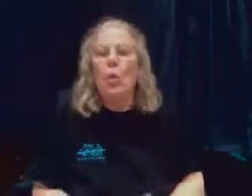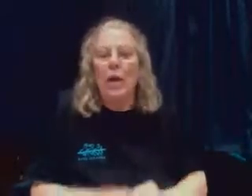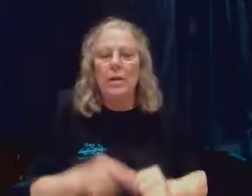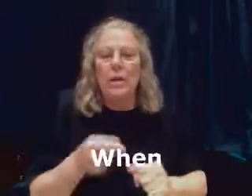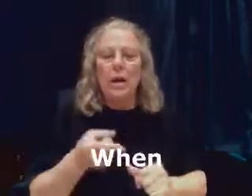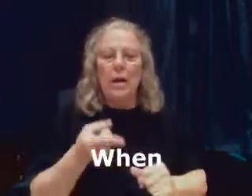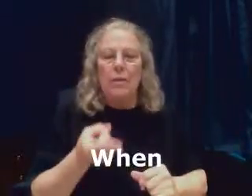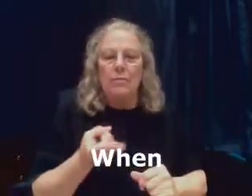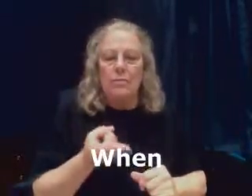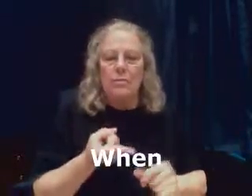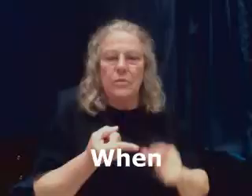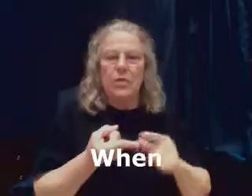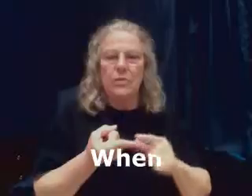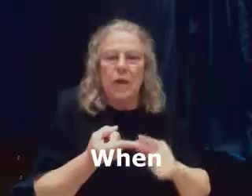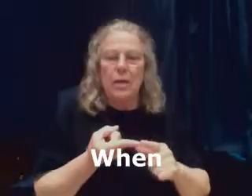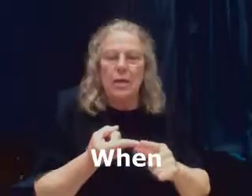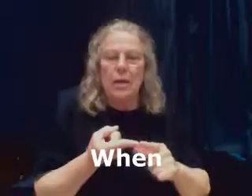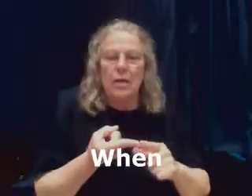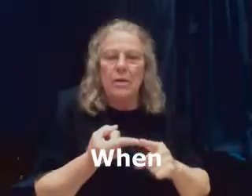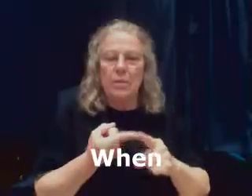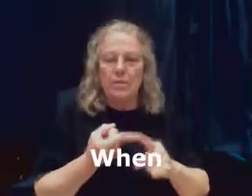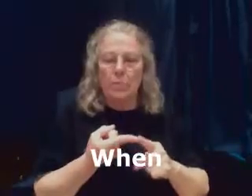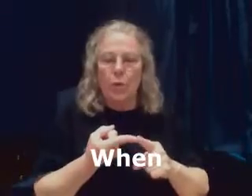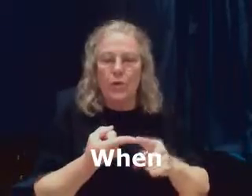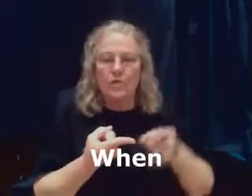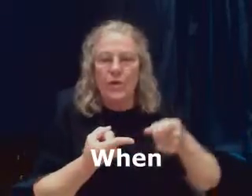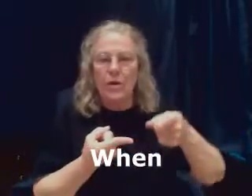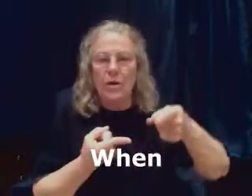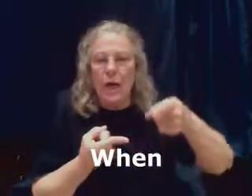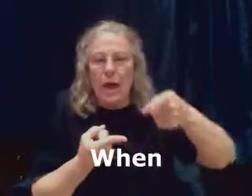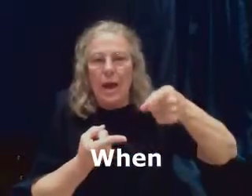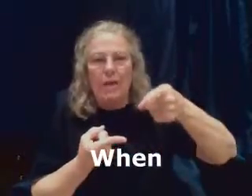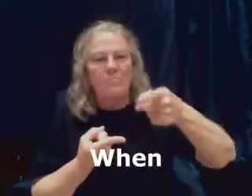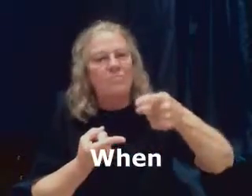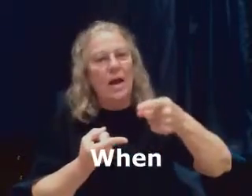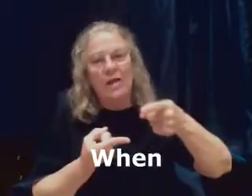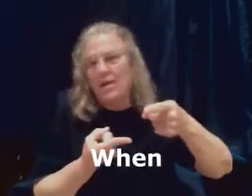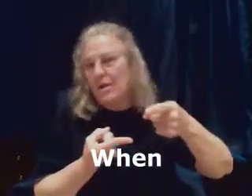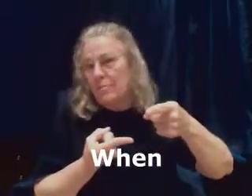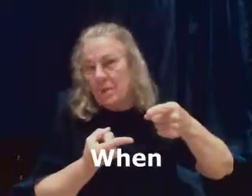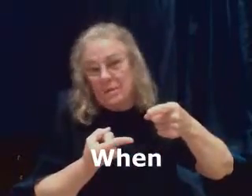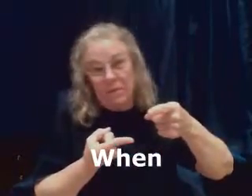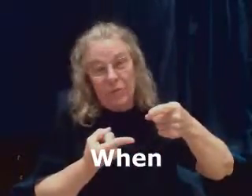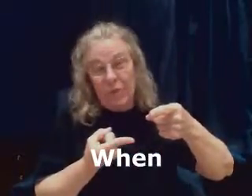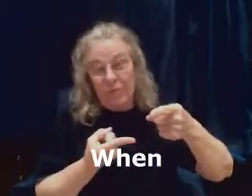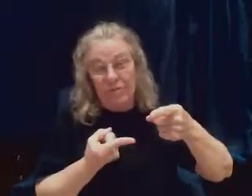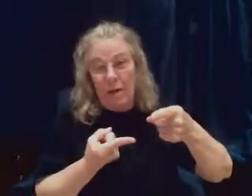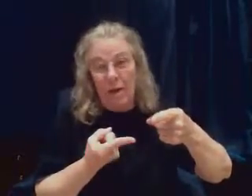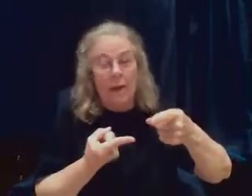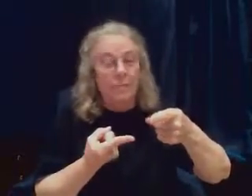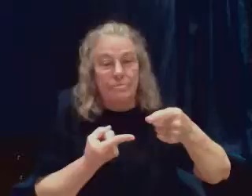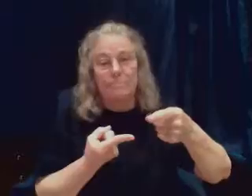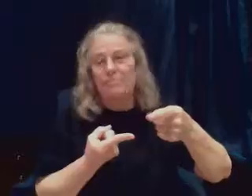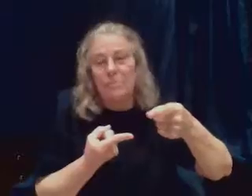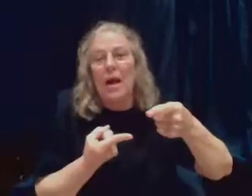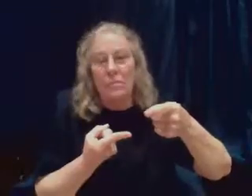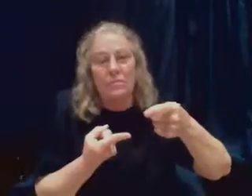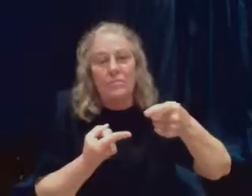When your non-dominant pointer finger, and I think of myself when I'm flying, I